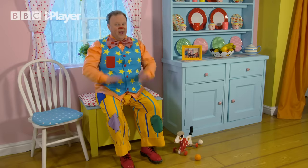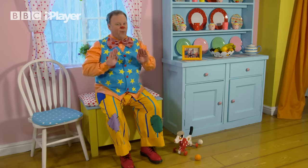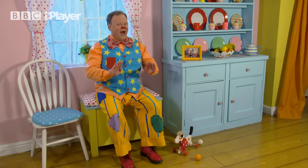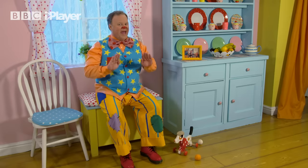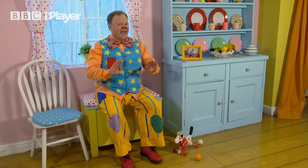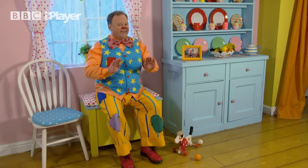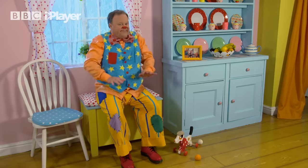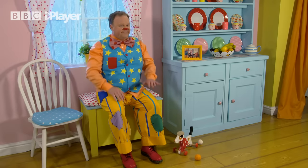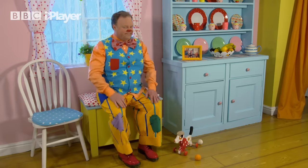Wait.